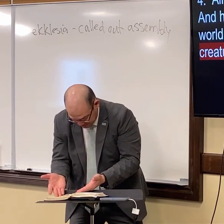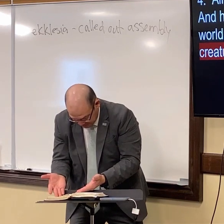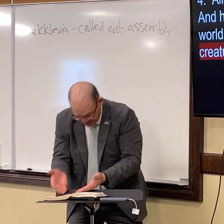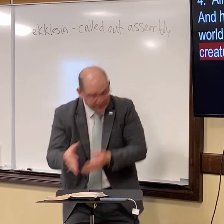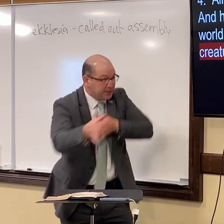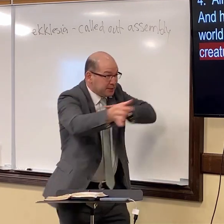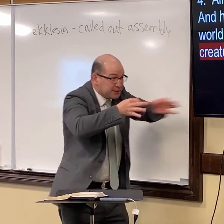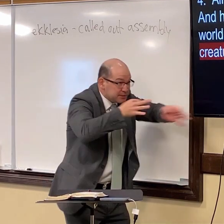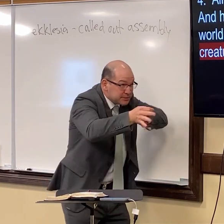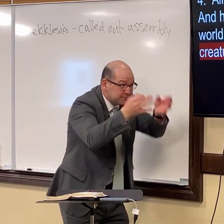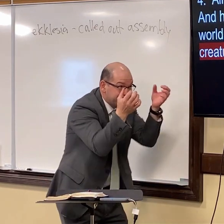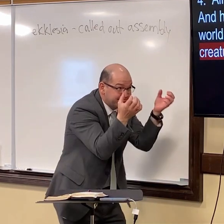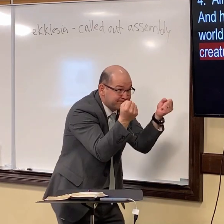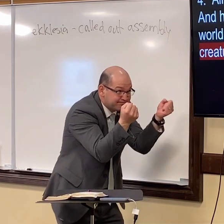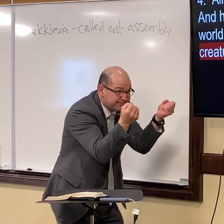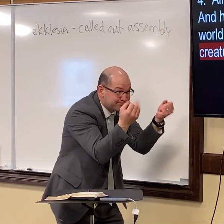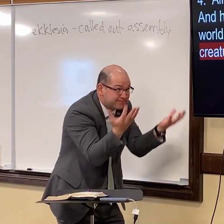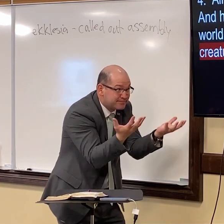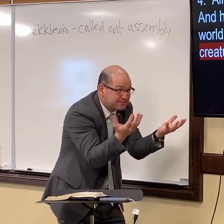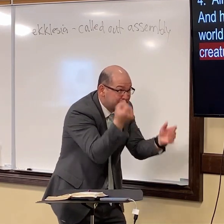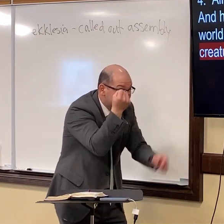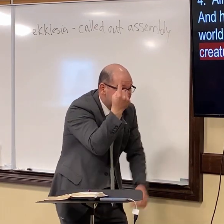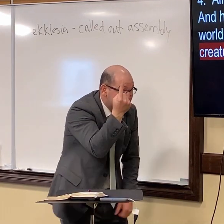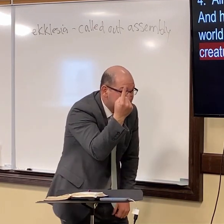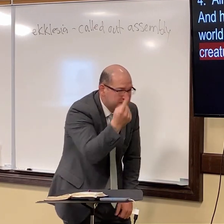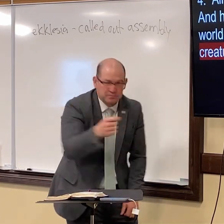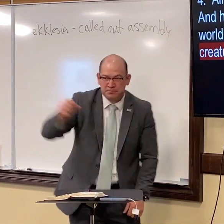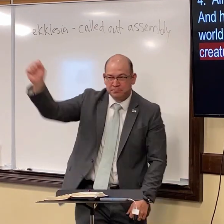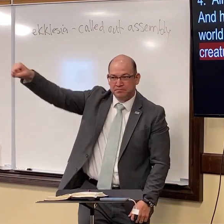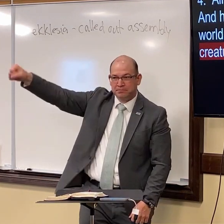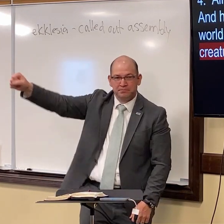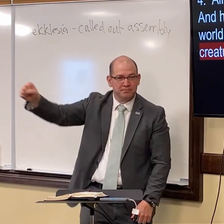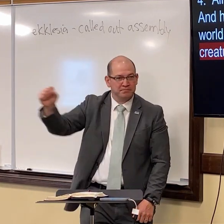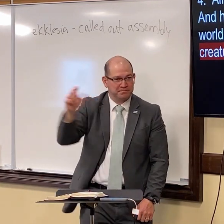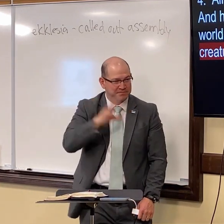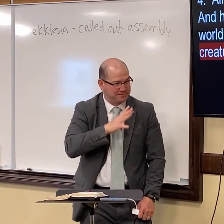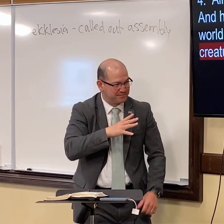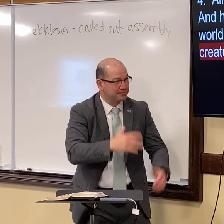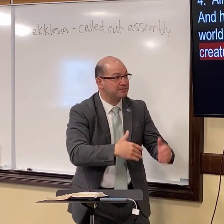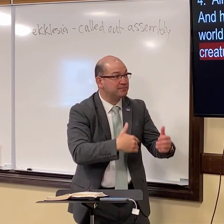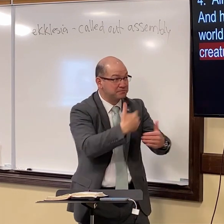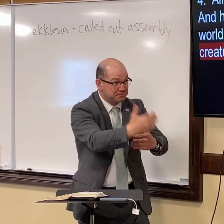And verse by verse, you can go through explaining in sign language,